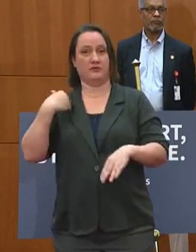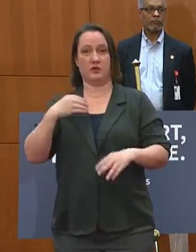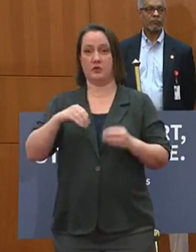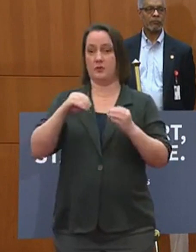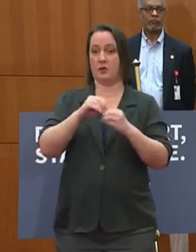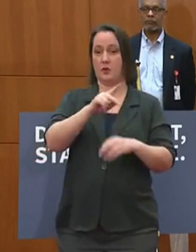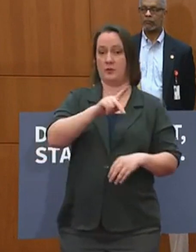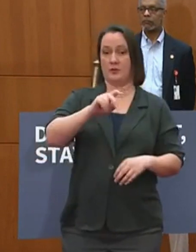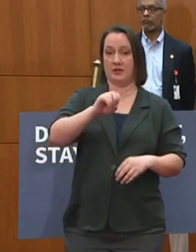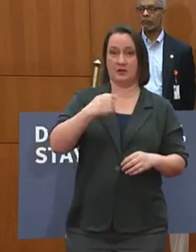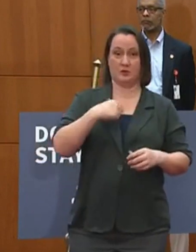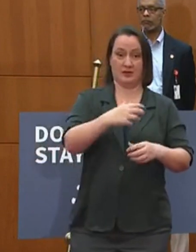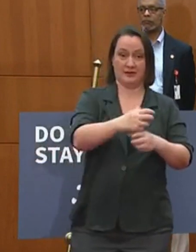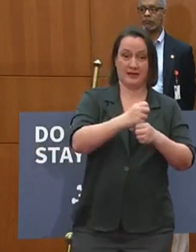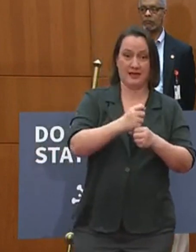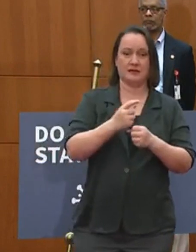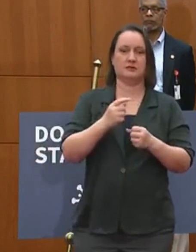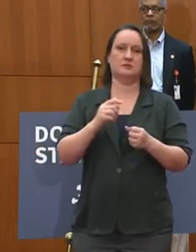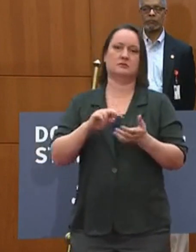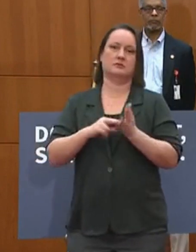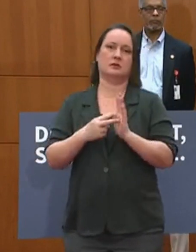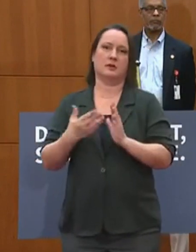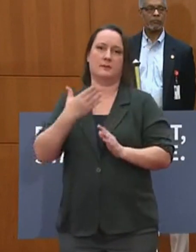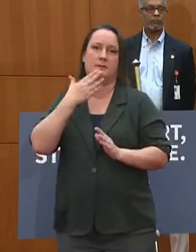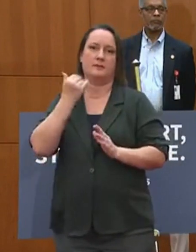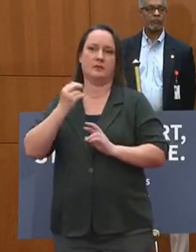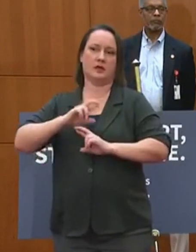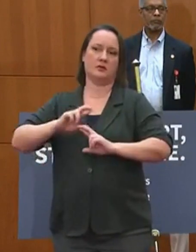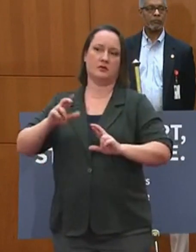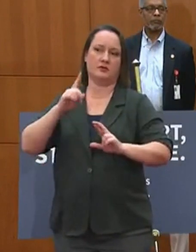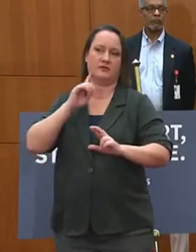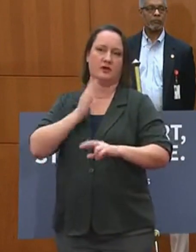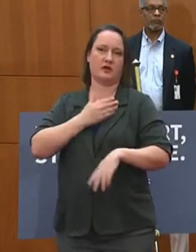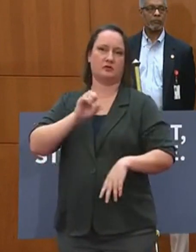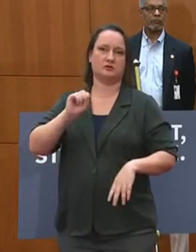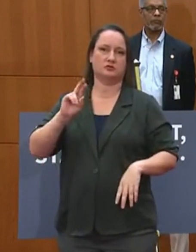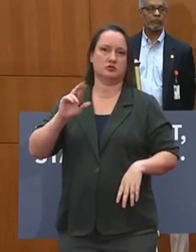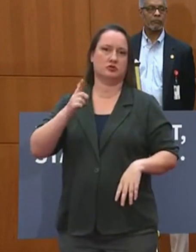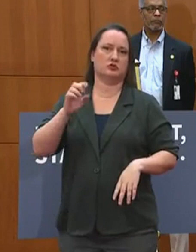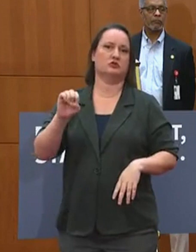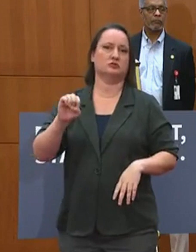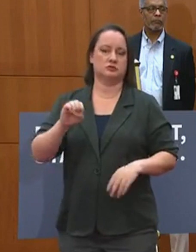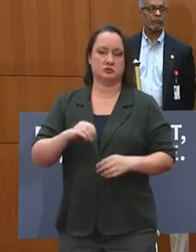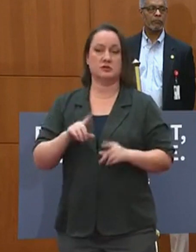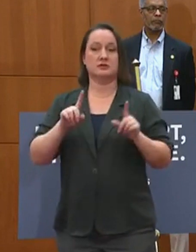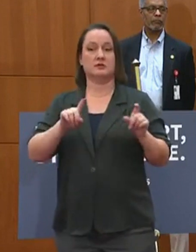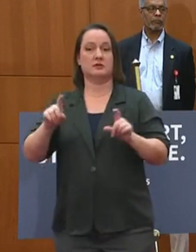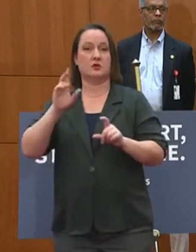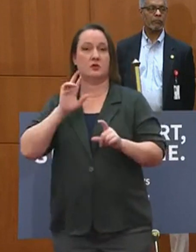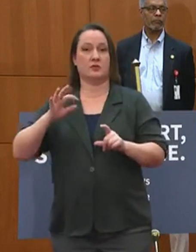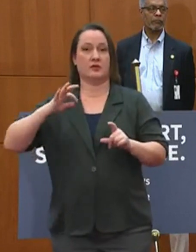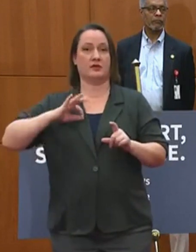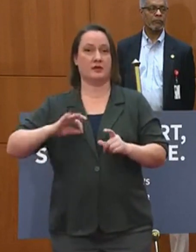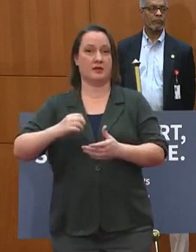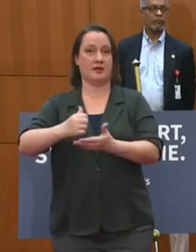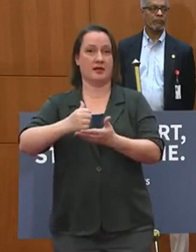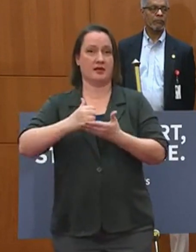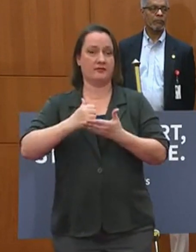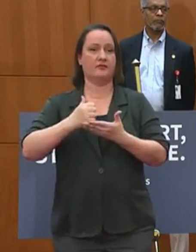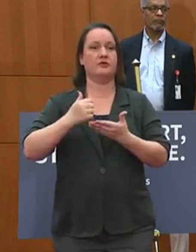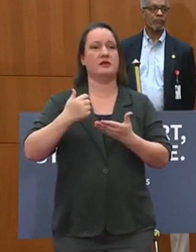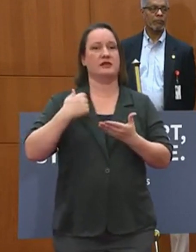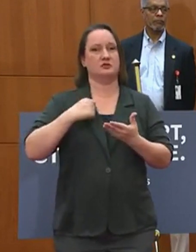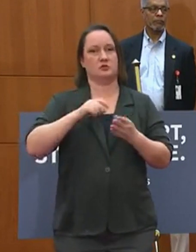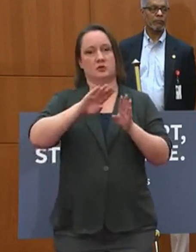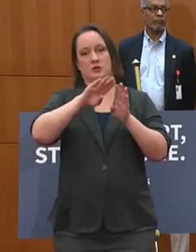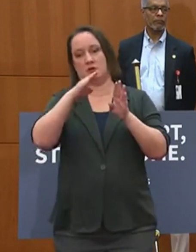we have, the better as we go into that surge. And then the testing will be especially helpful as we come off of the curve, as we start making